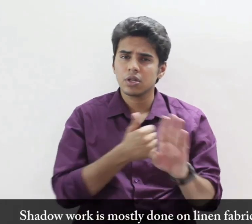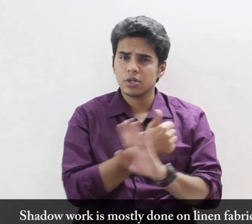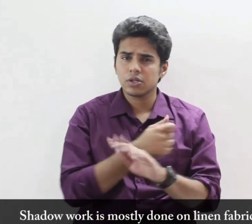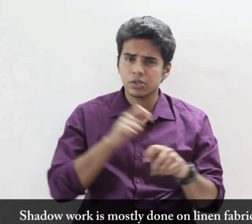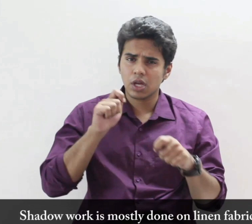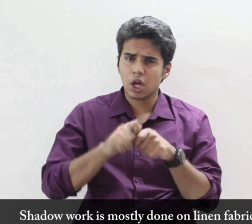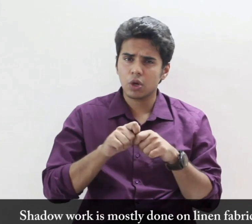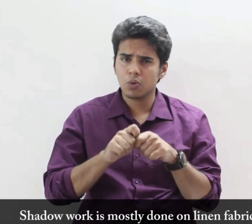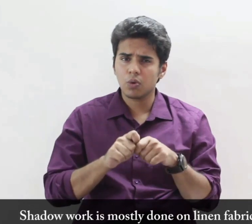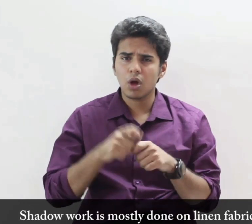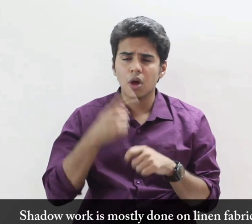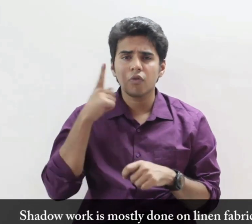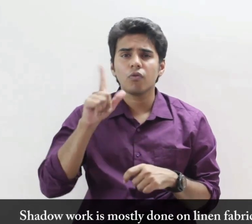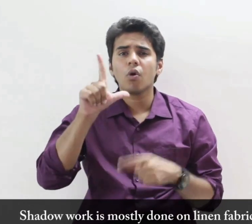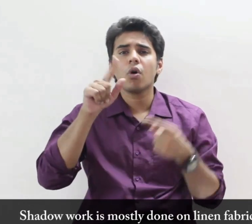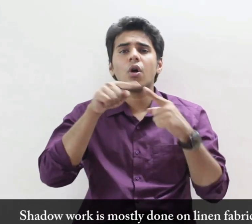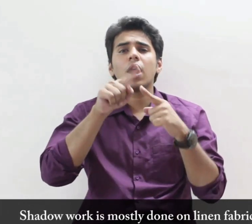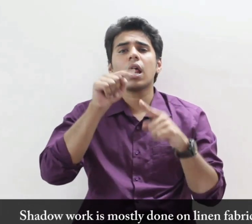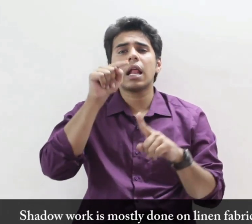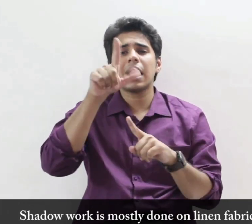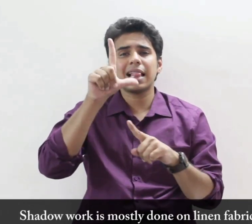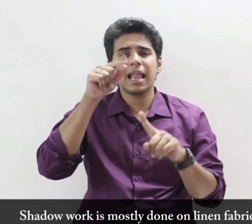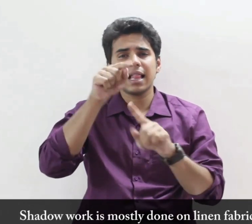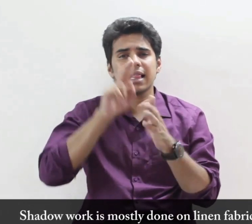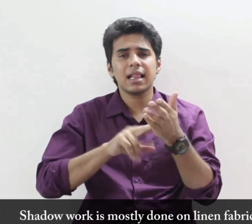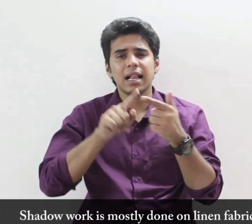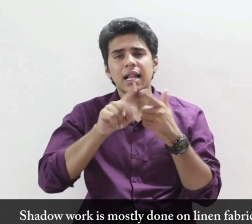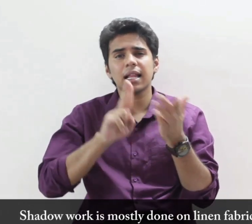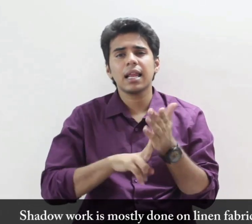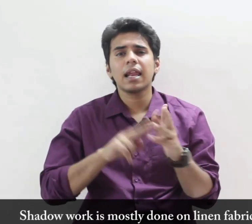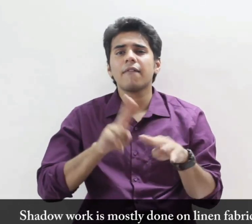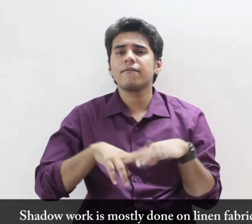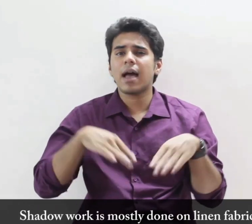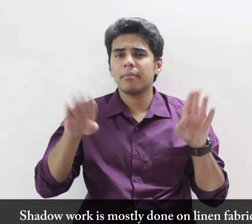Shadow work is mostly done on linen fabrics.